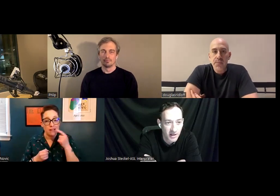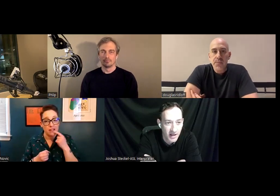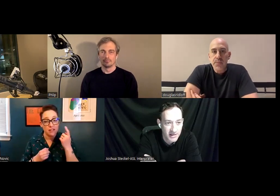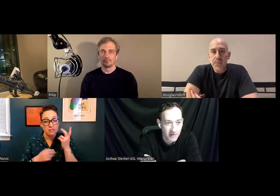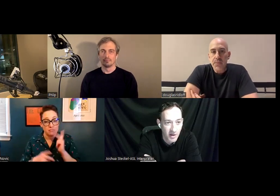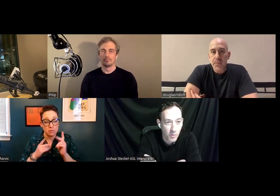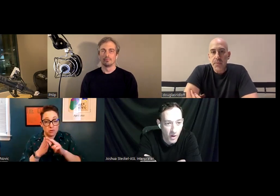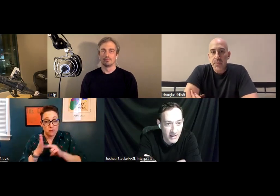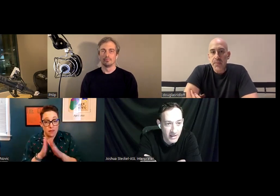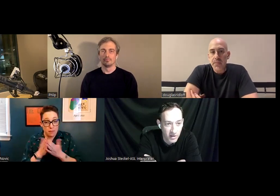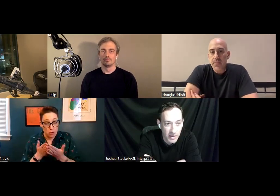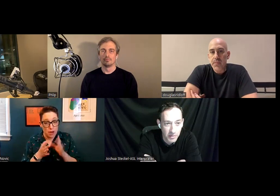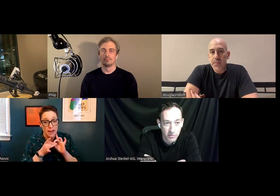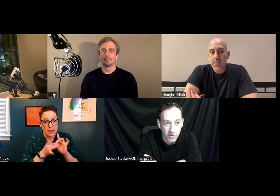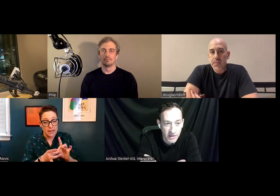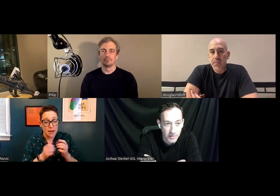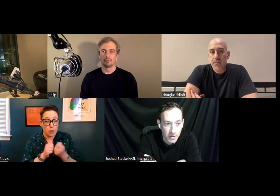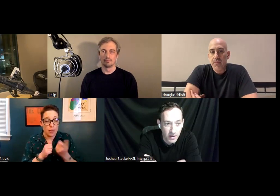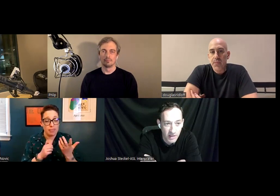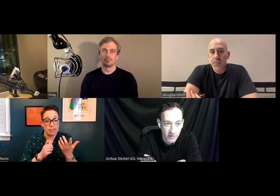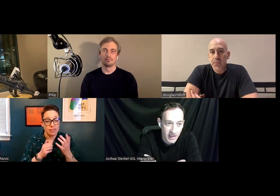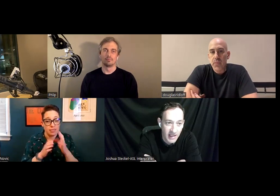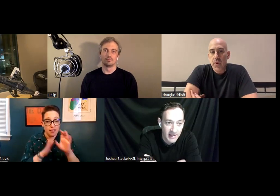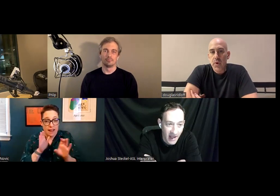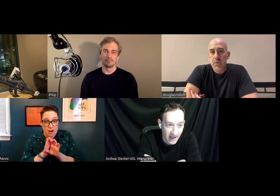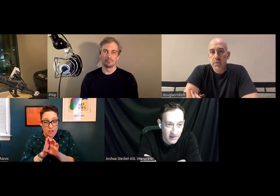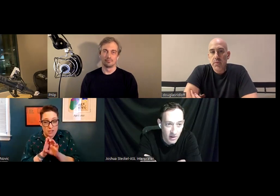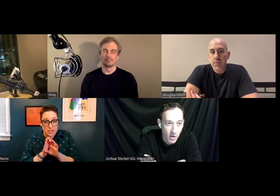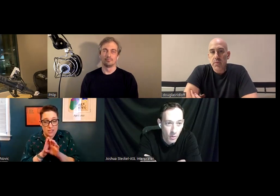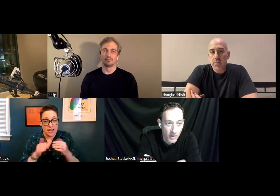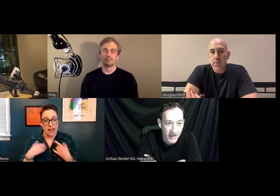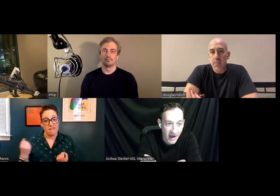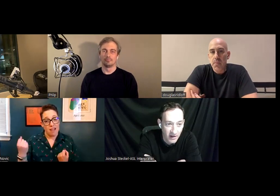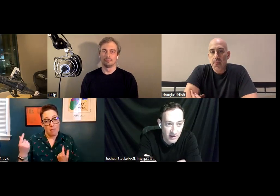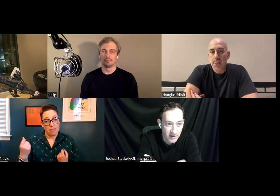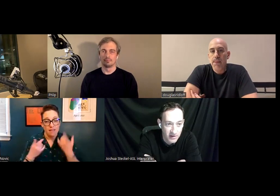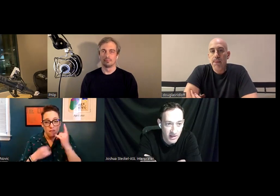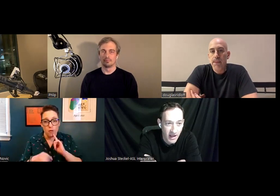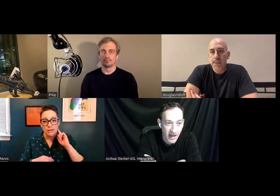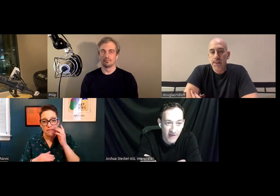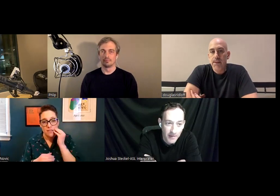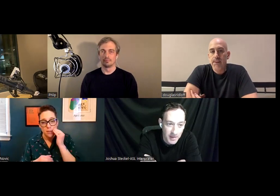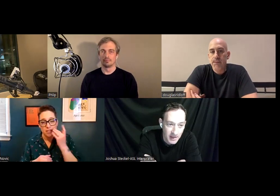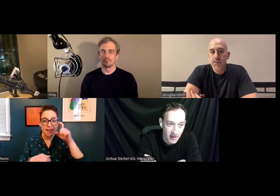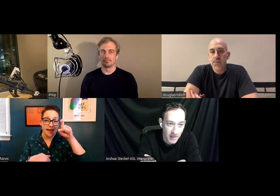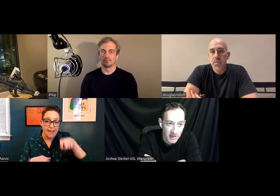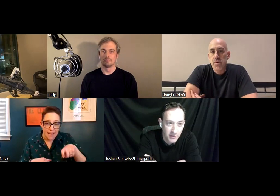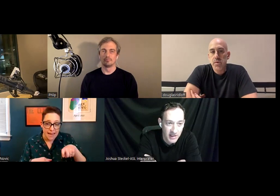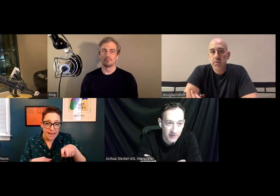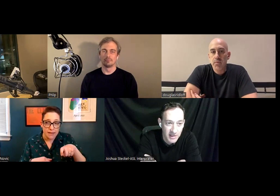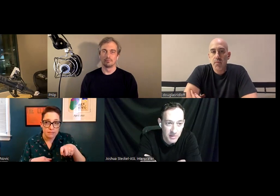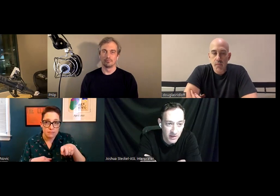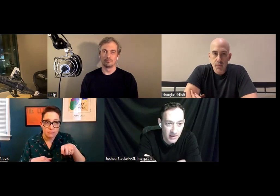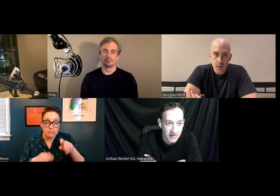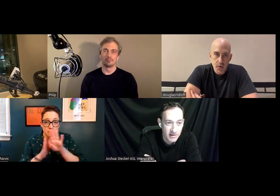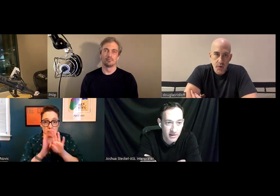later realized that if I wanted hearing people to read the book and really connect with the characters and have empathy for